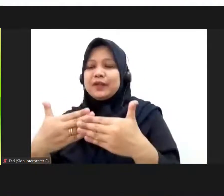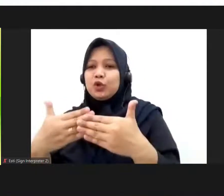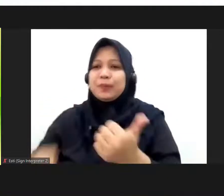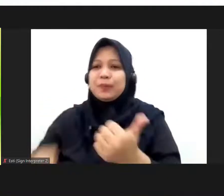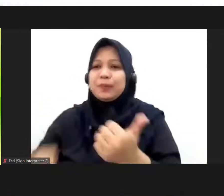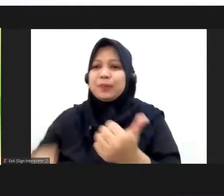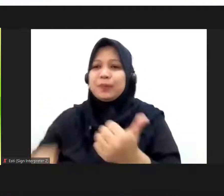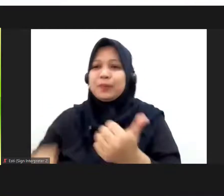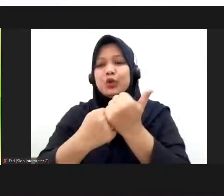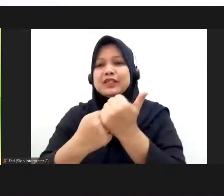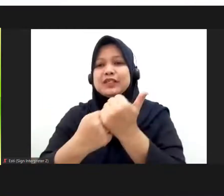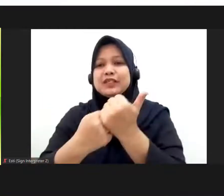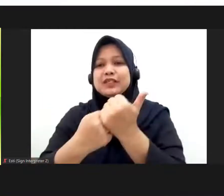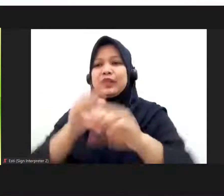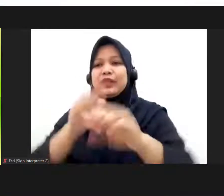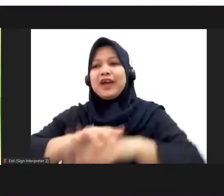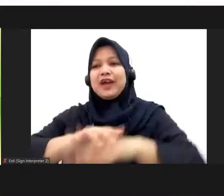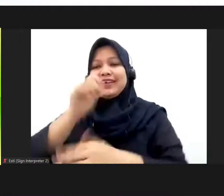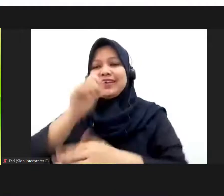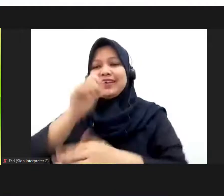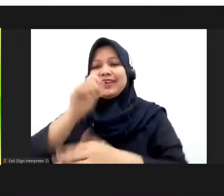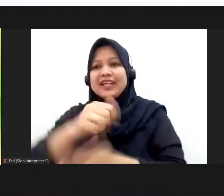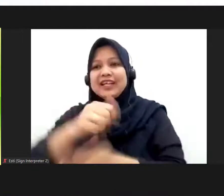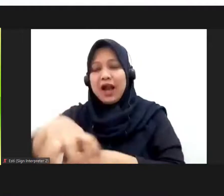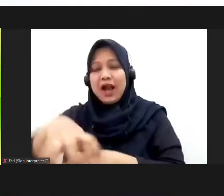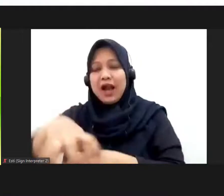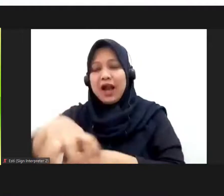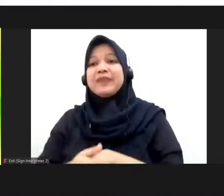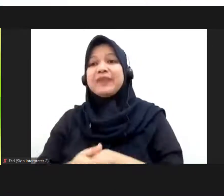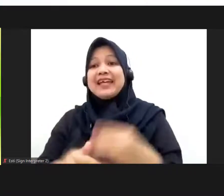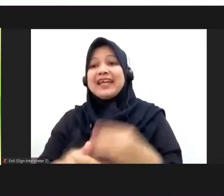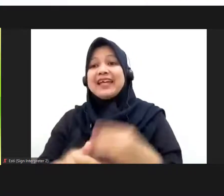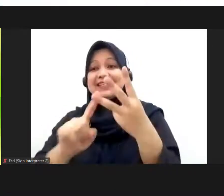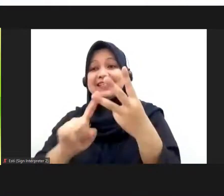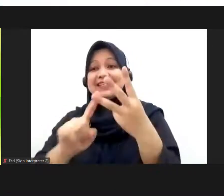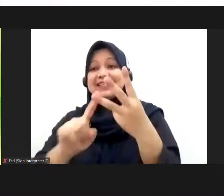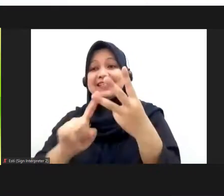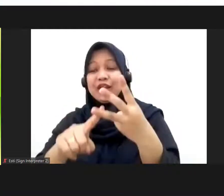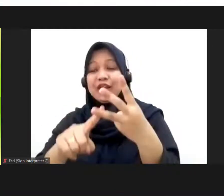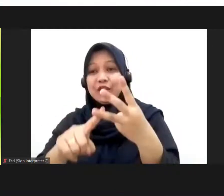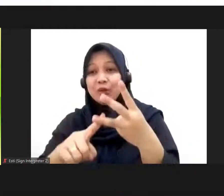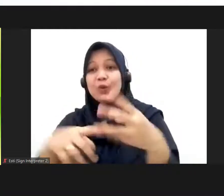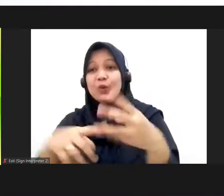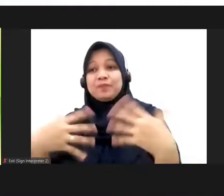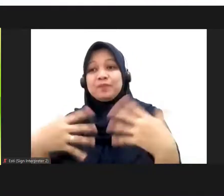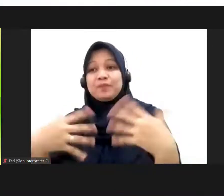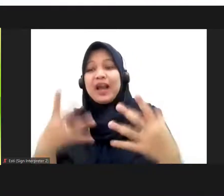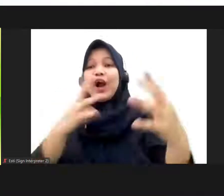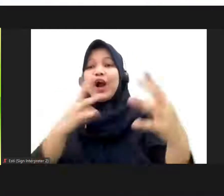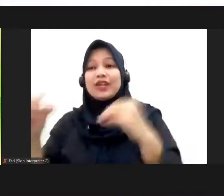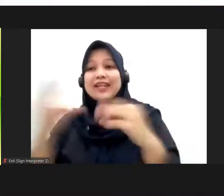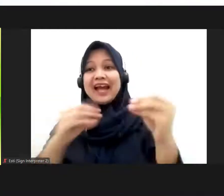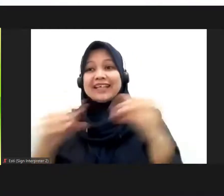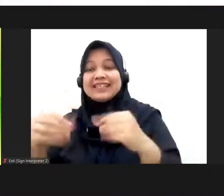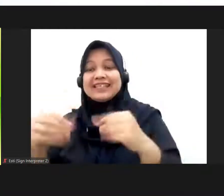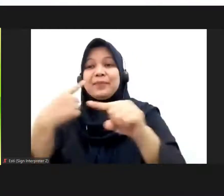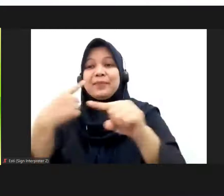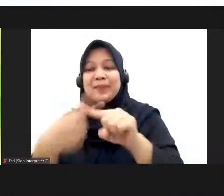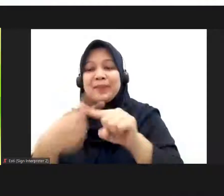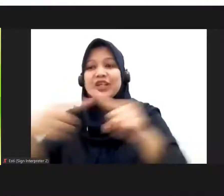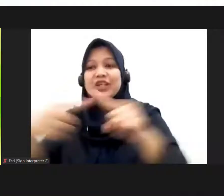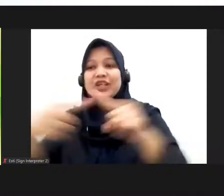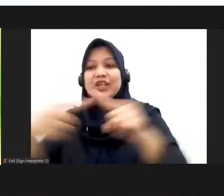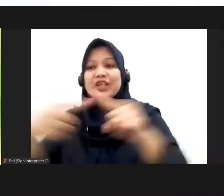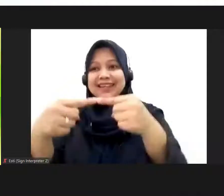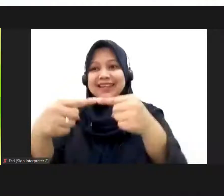B. Then C. C is for coordination, endless coordination and connecting. As I've said, CDP is